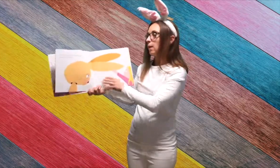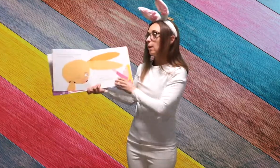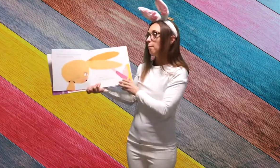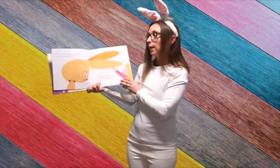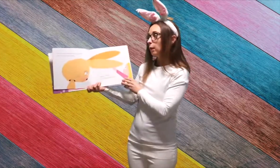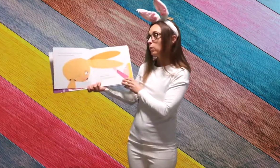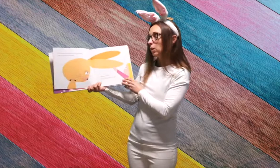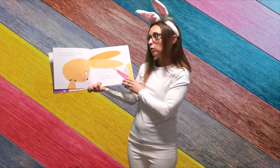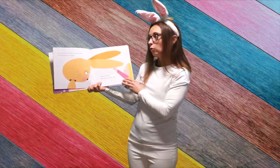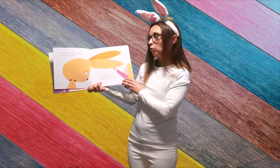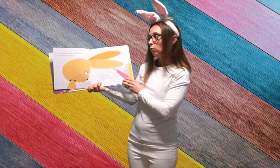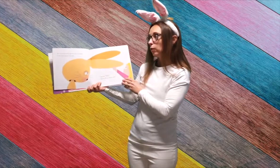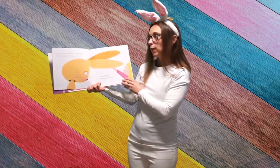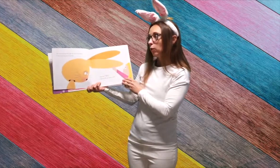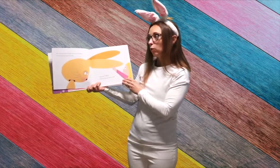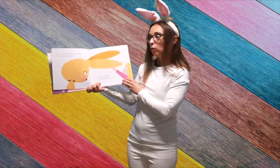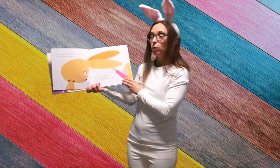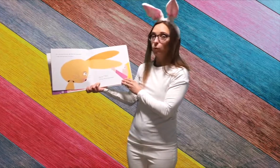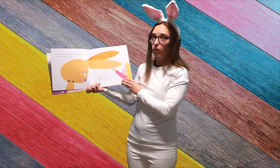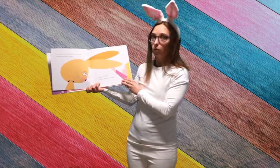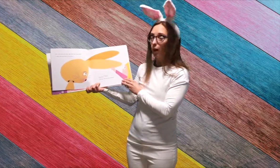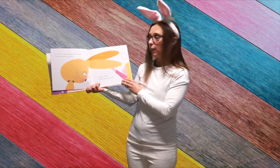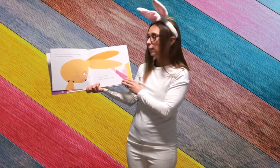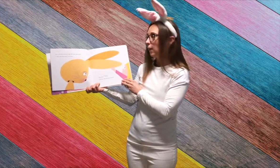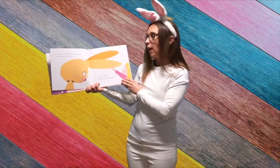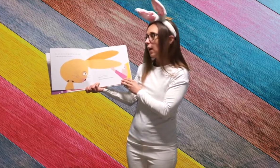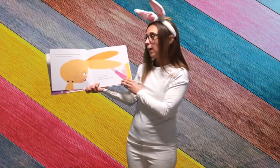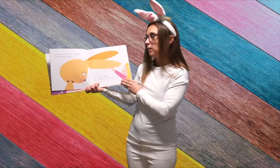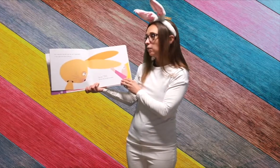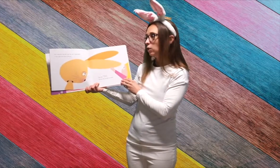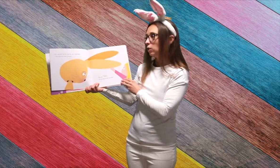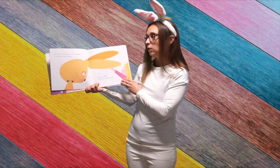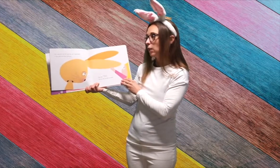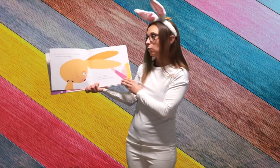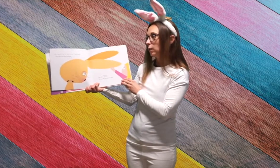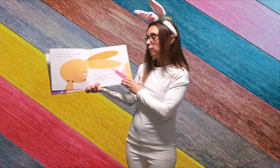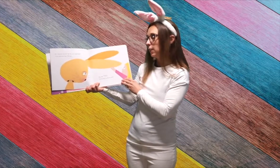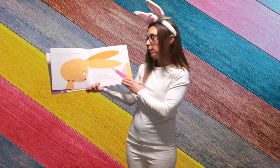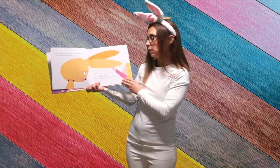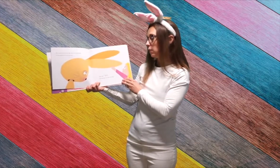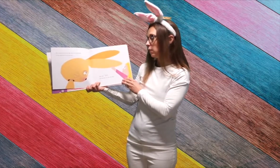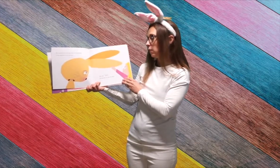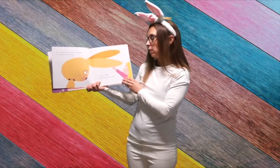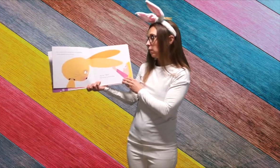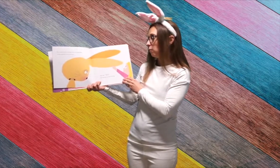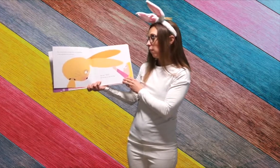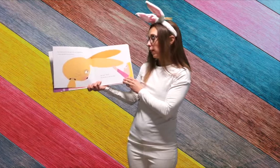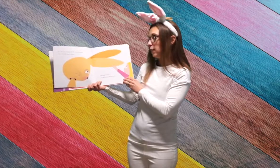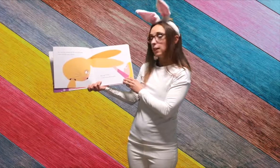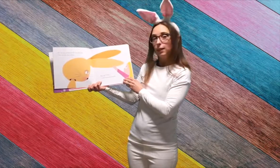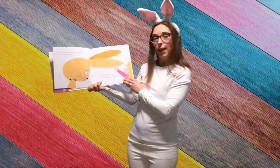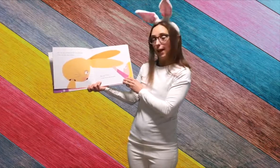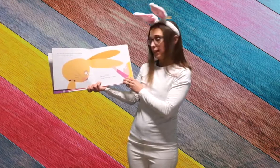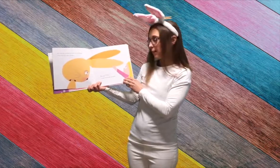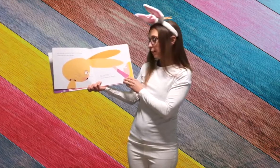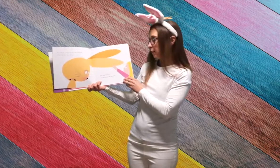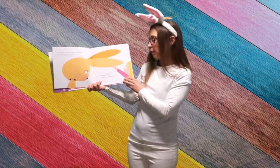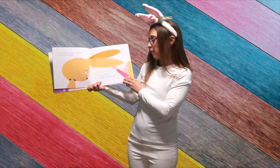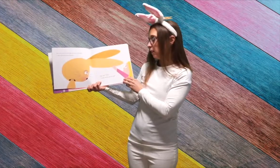But it was also true that a girl who was crying asked if she could touch one of the ears. Riley said yes. The ears